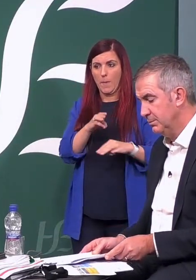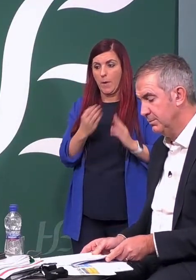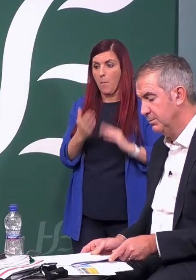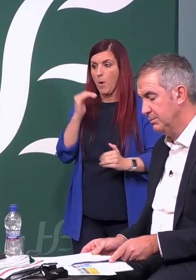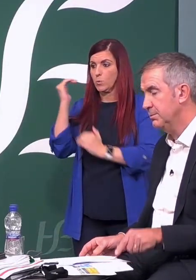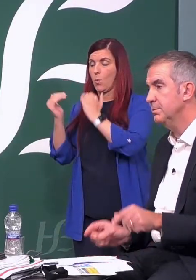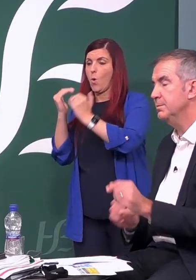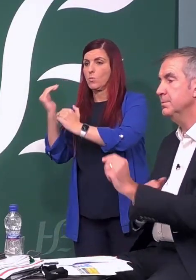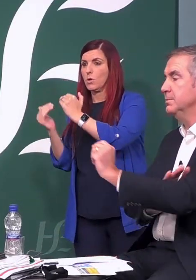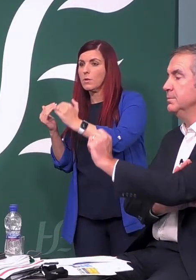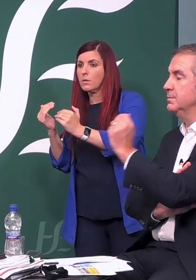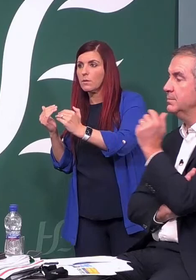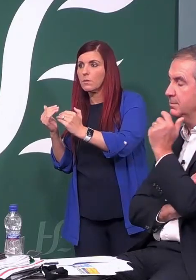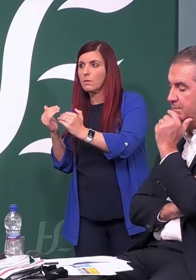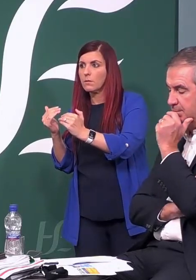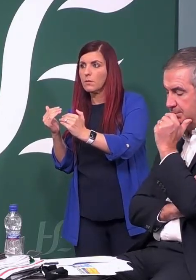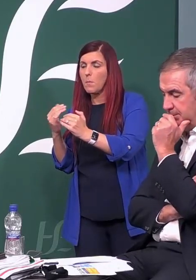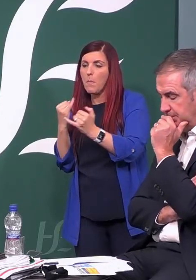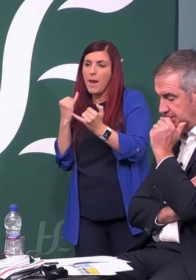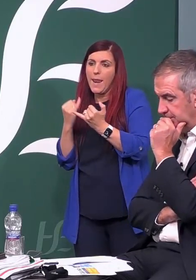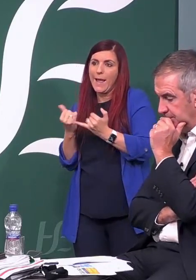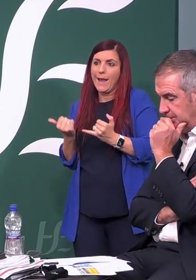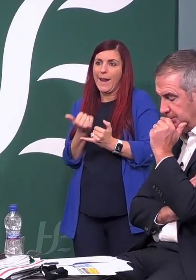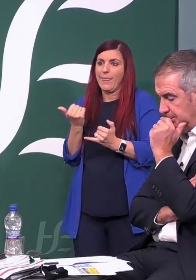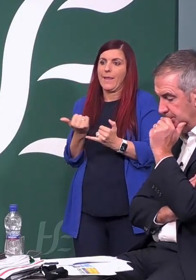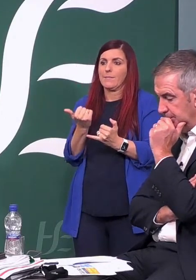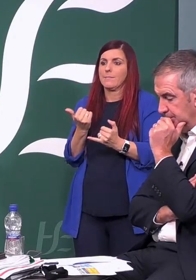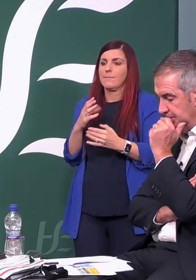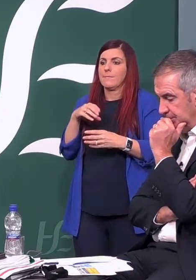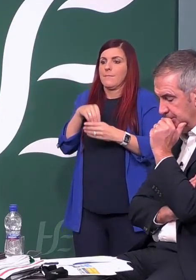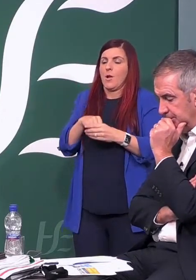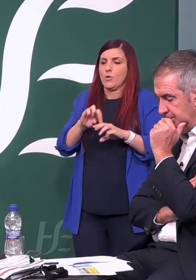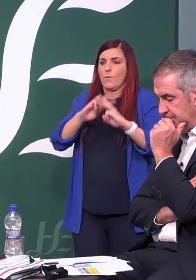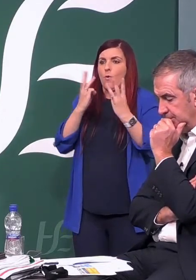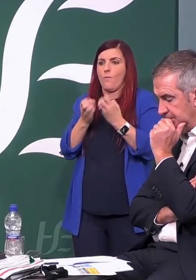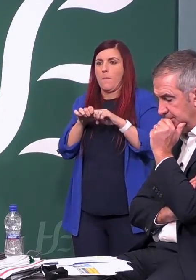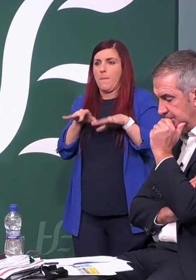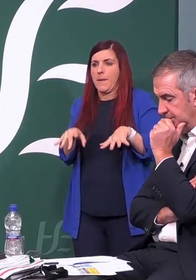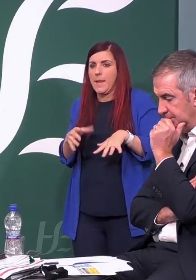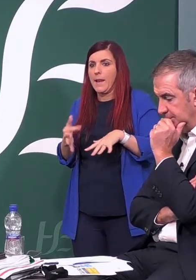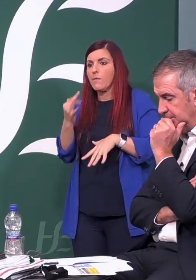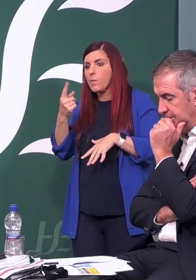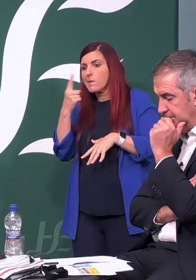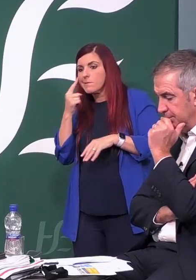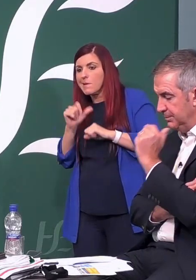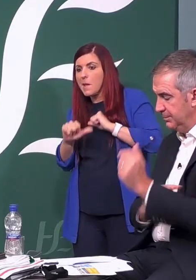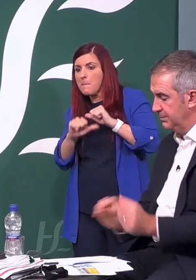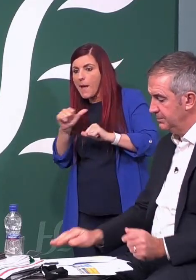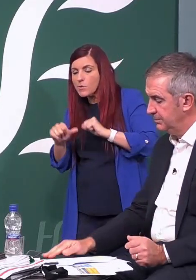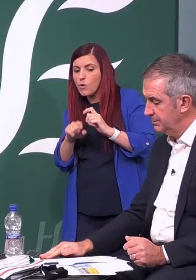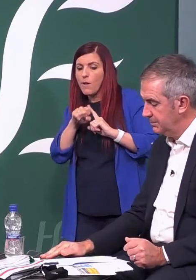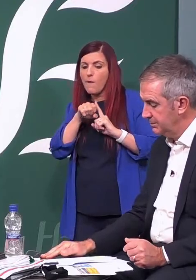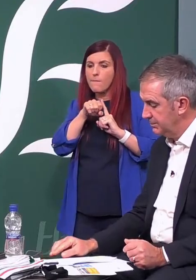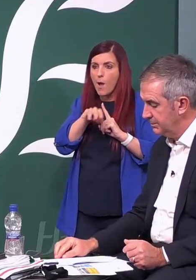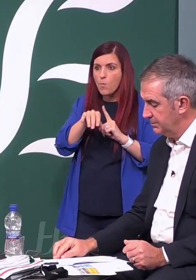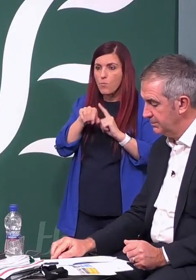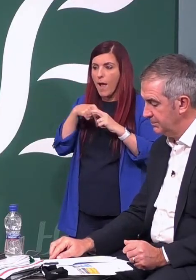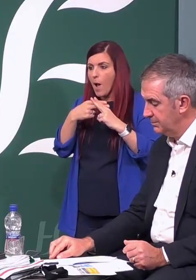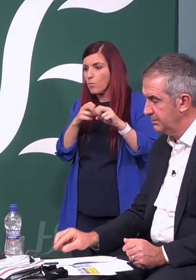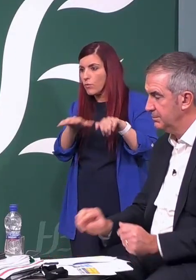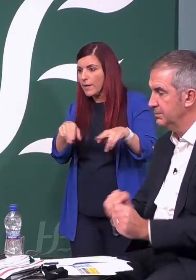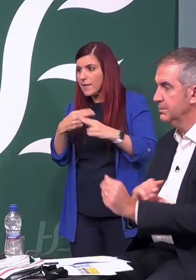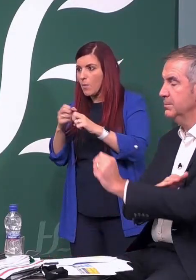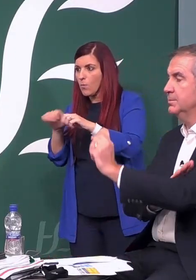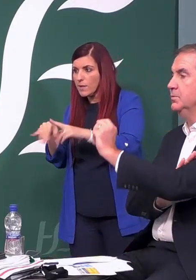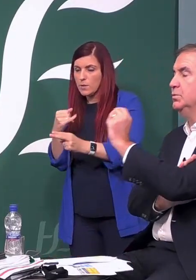anything else that has happened throughout this pandemic, it's important we continue to look at patterns, outbreaks in schools, the numbers in children, not just numbers of